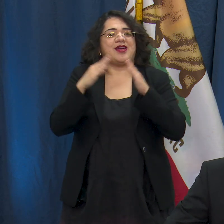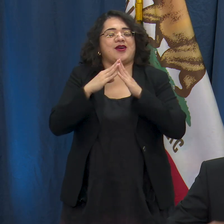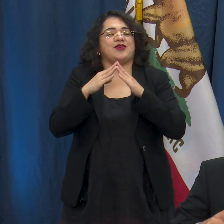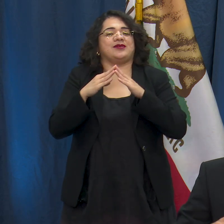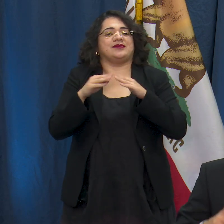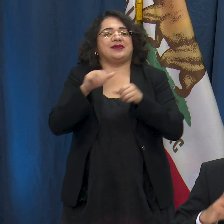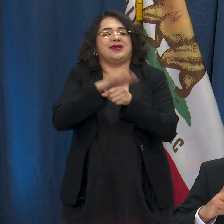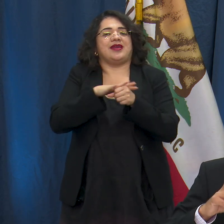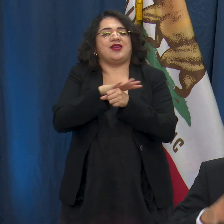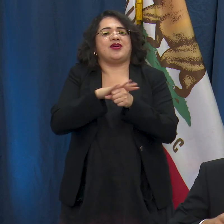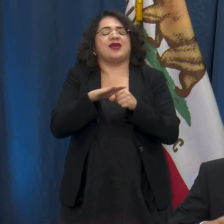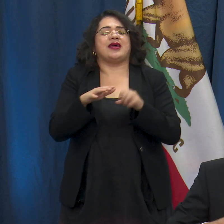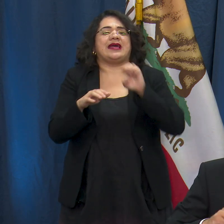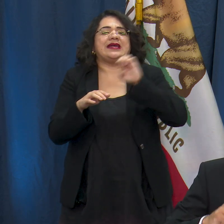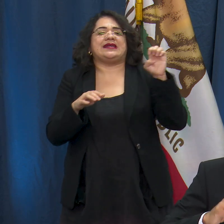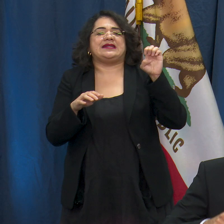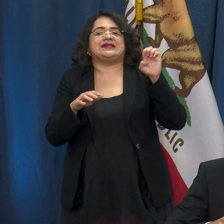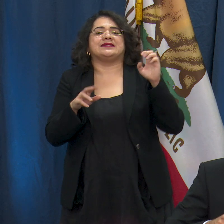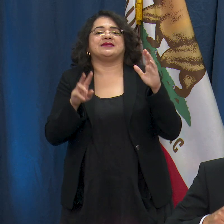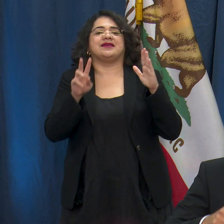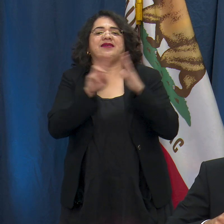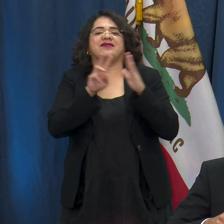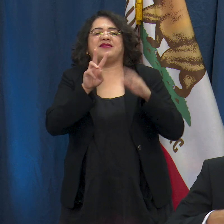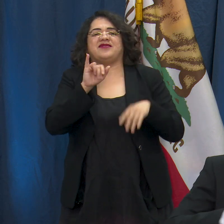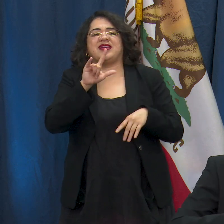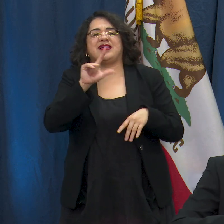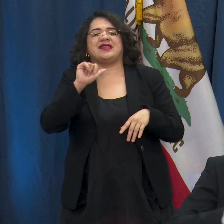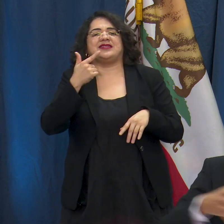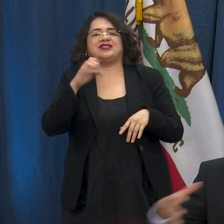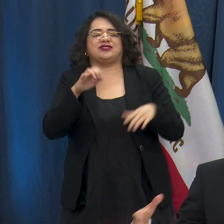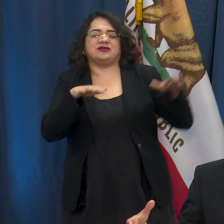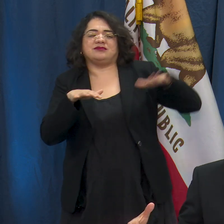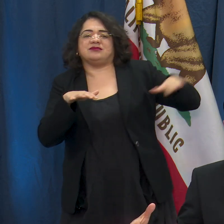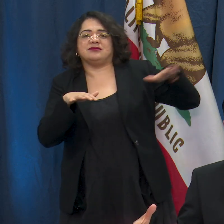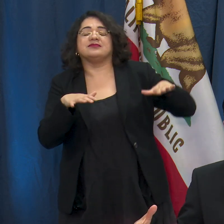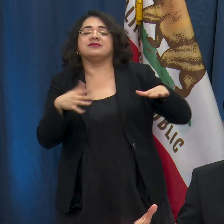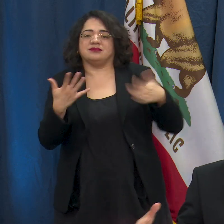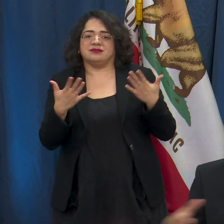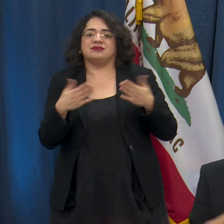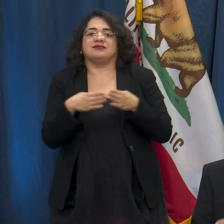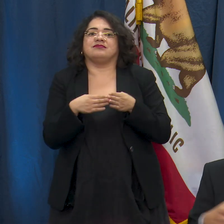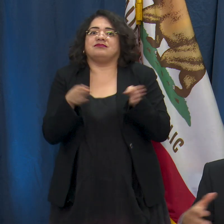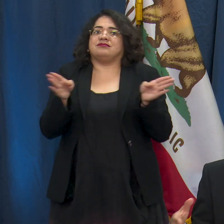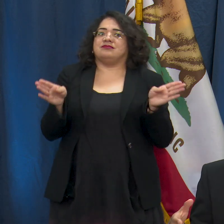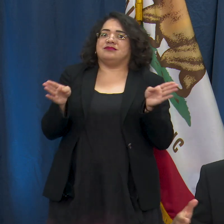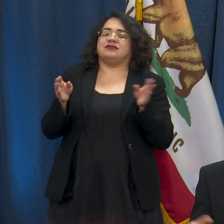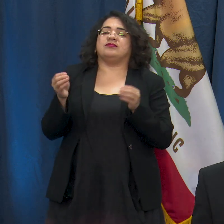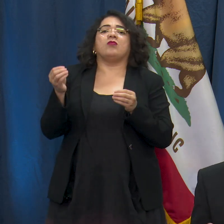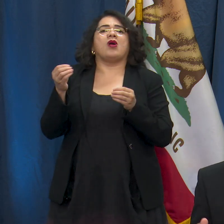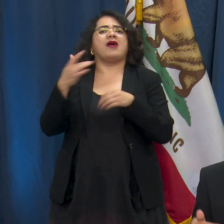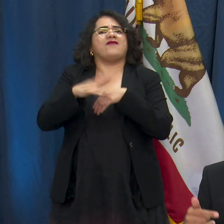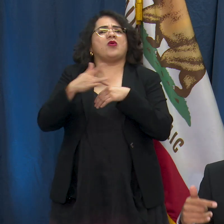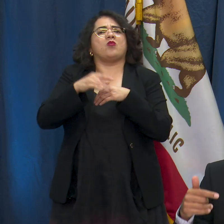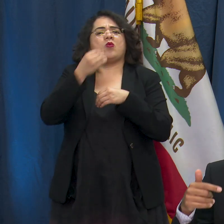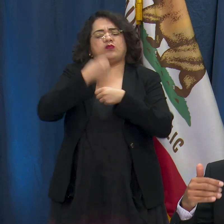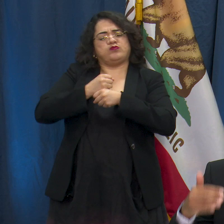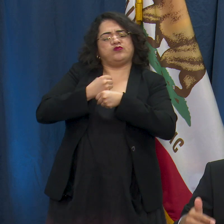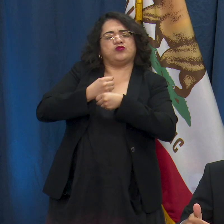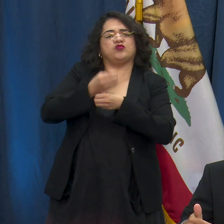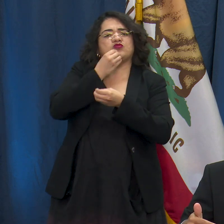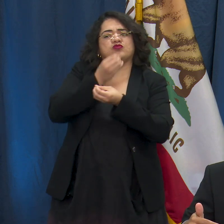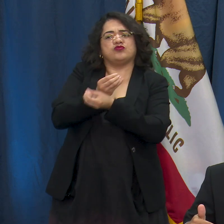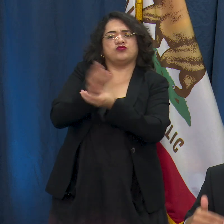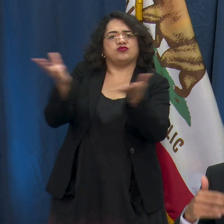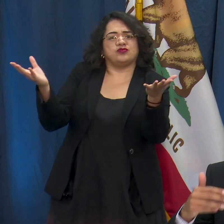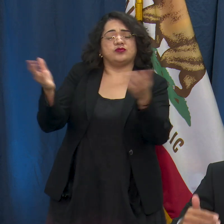Village. They're joining our World Central Kitchen program, and we're expanding the amount of meals that we do daily. And more